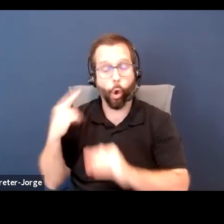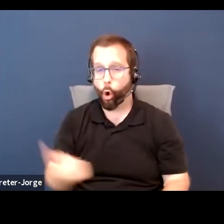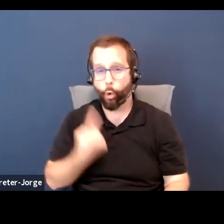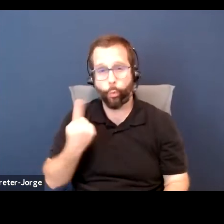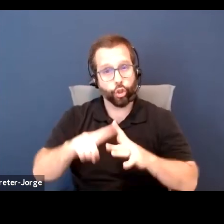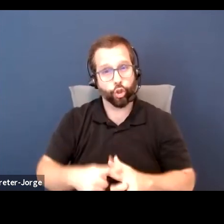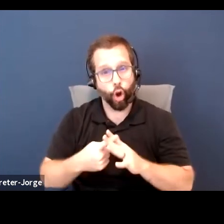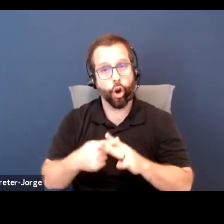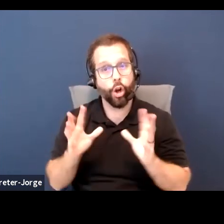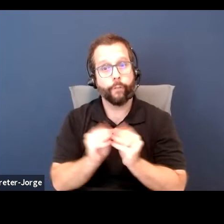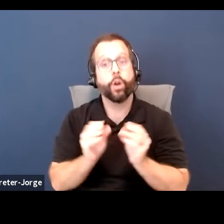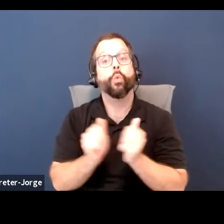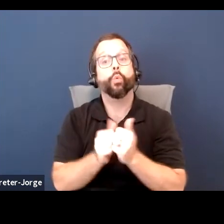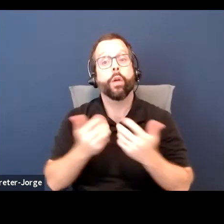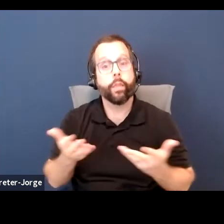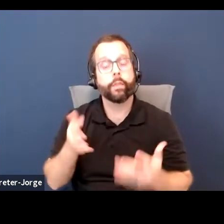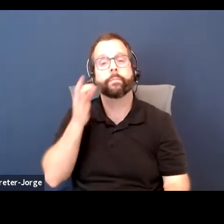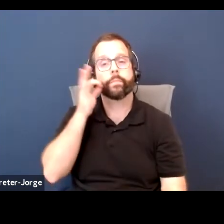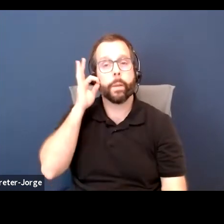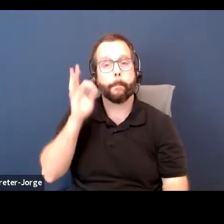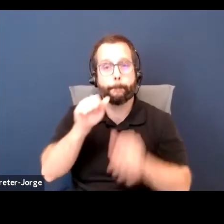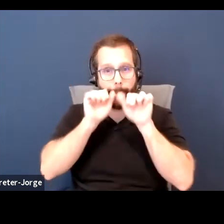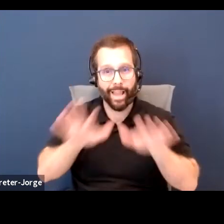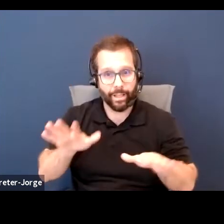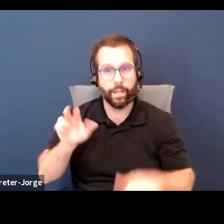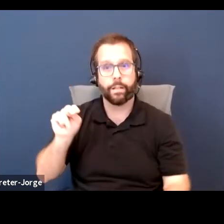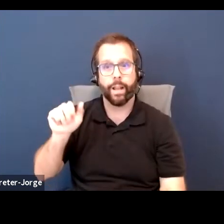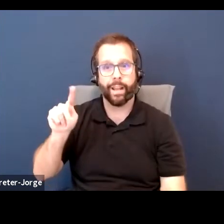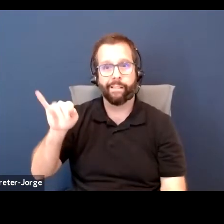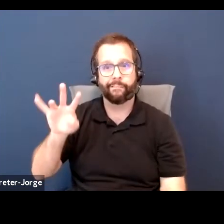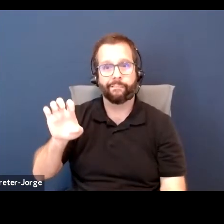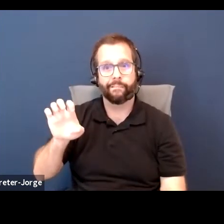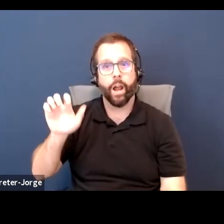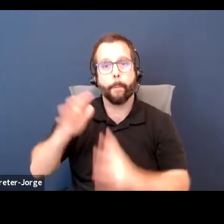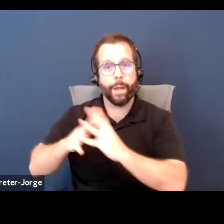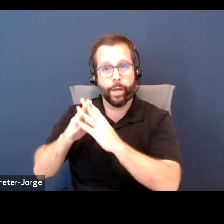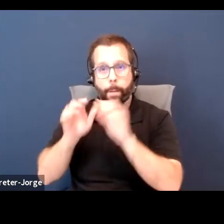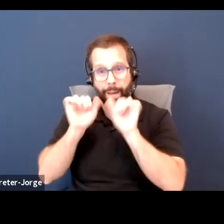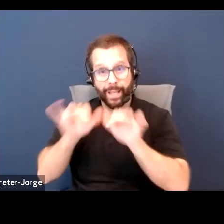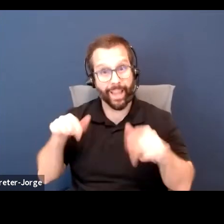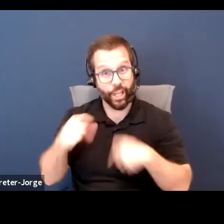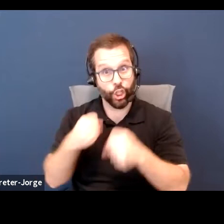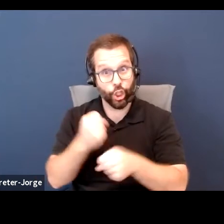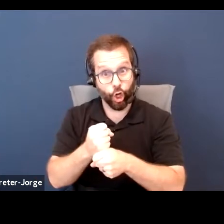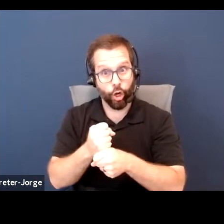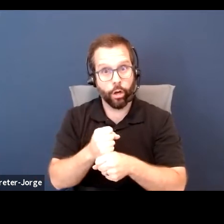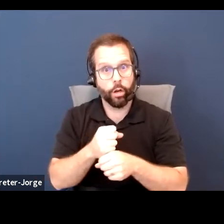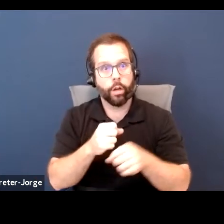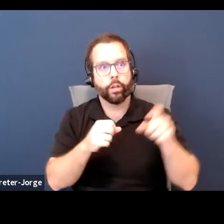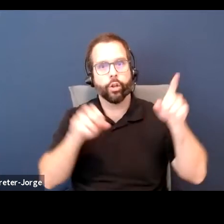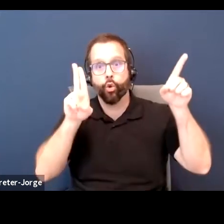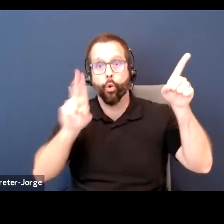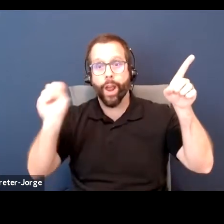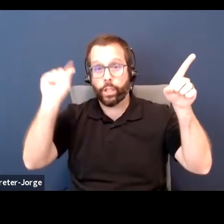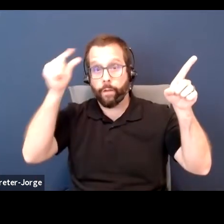off with a Native American blessing. And I'm proud to say that this year, the United States has even caught up with us. And we now have